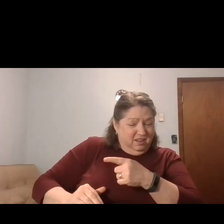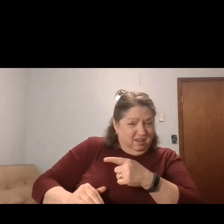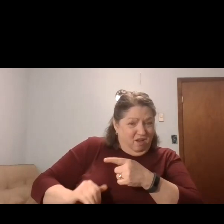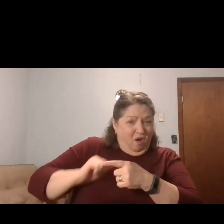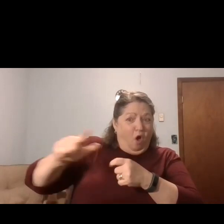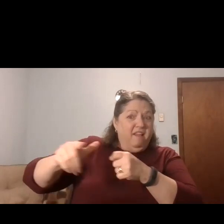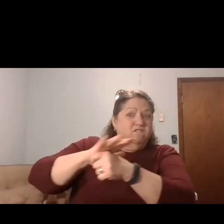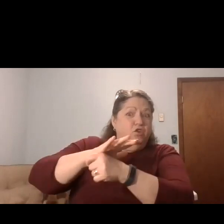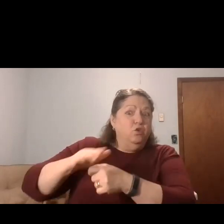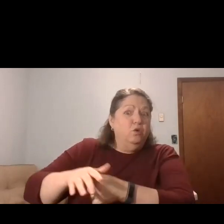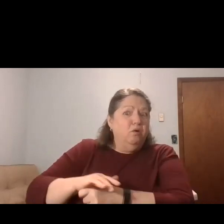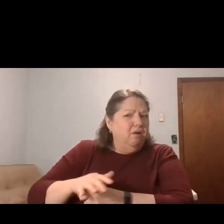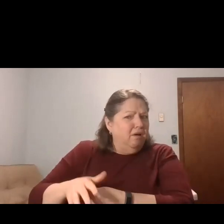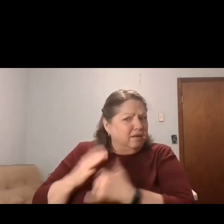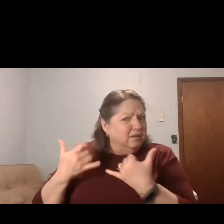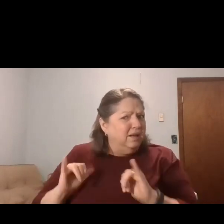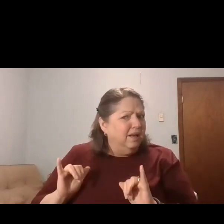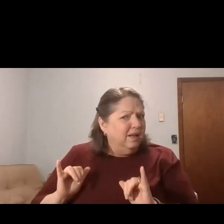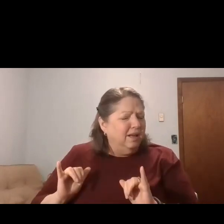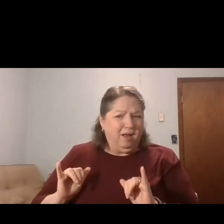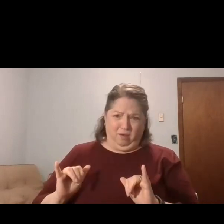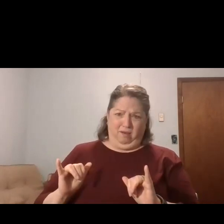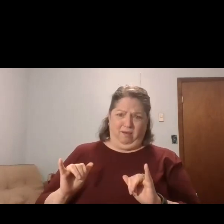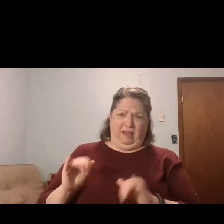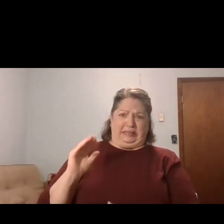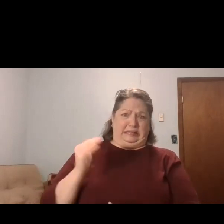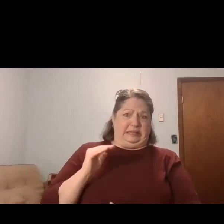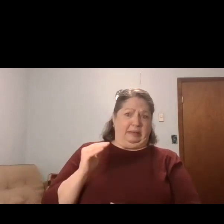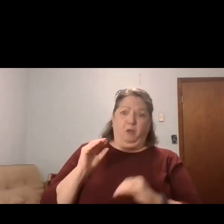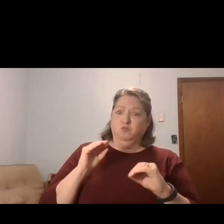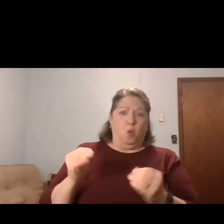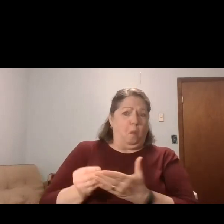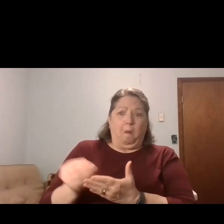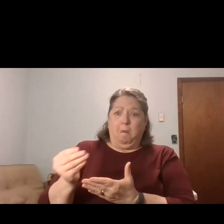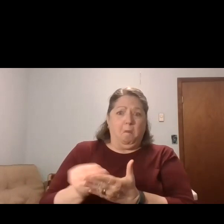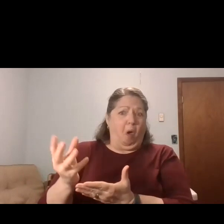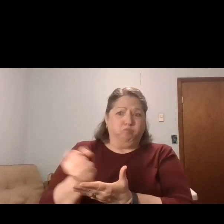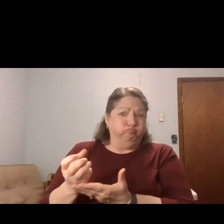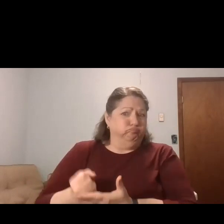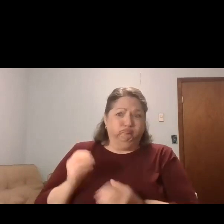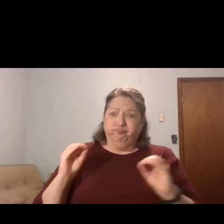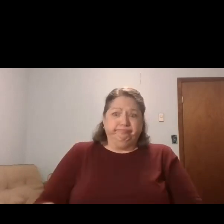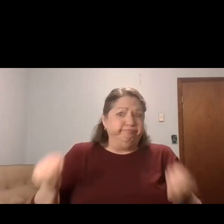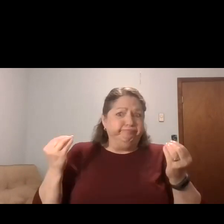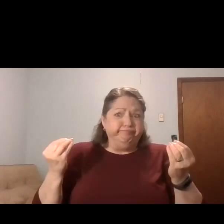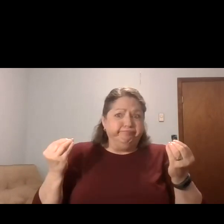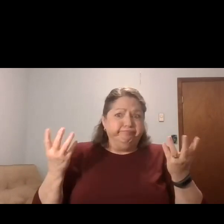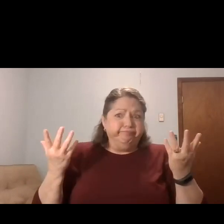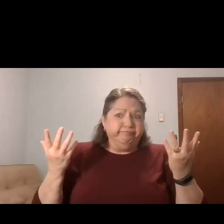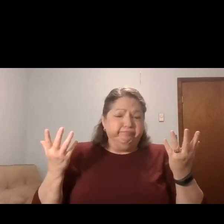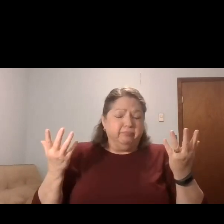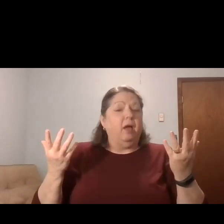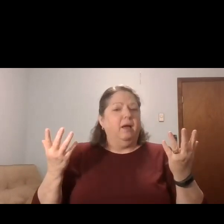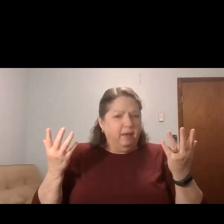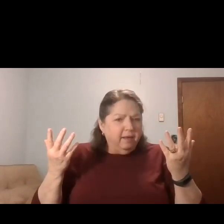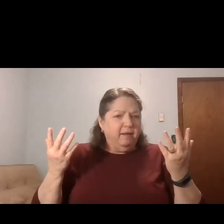were filled, pretty much to overflowing. It looked as if no one purchased anything whatsoever. And then I